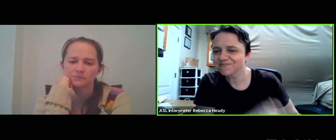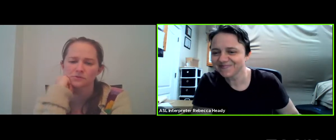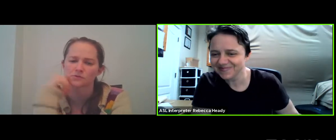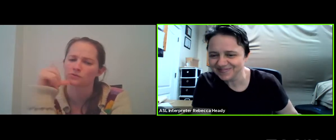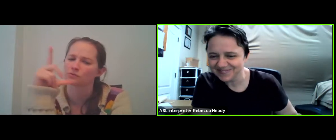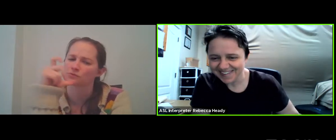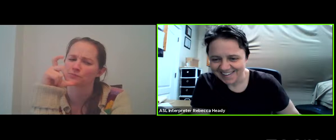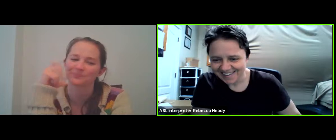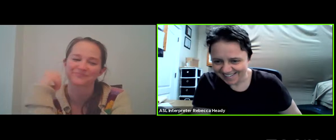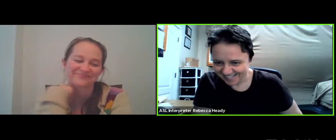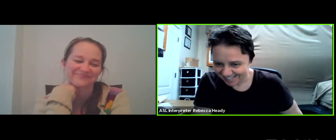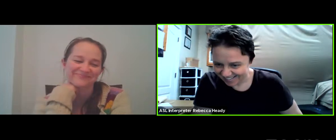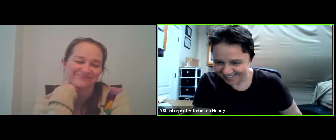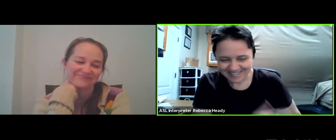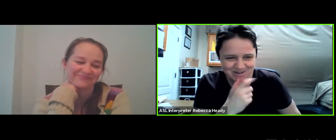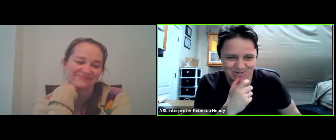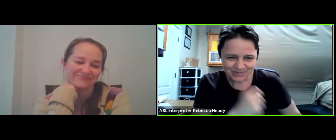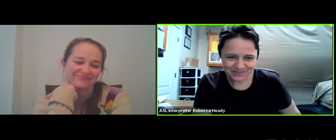who?